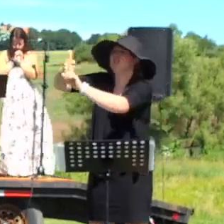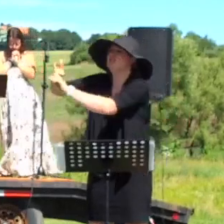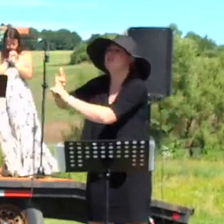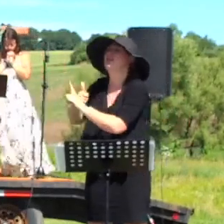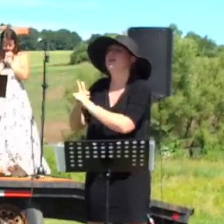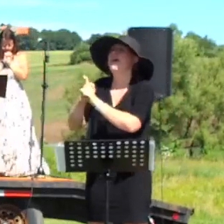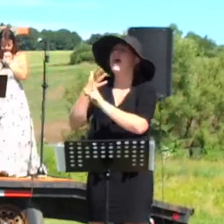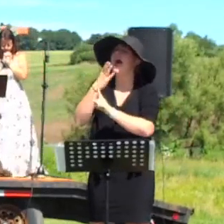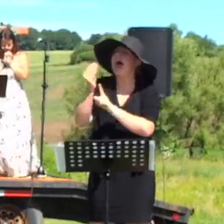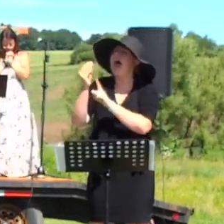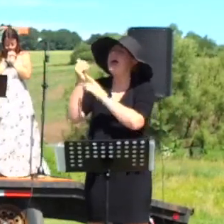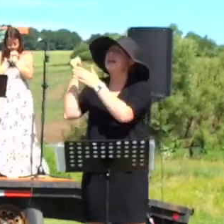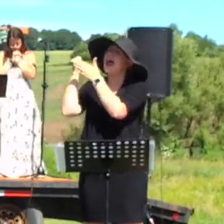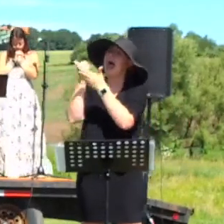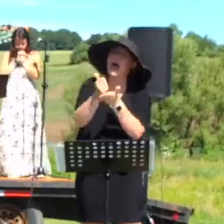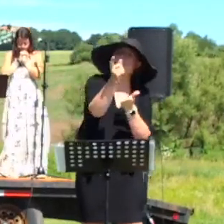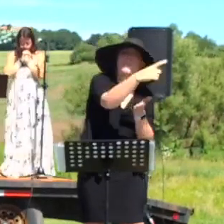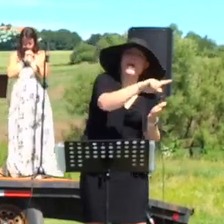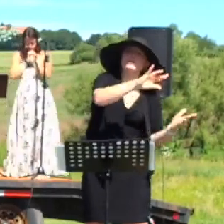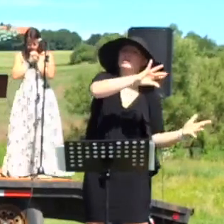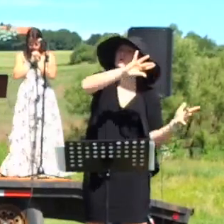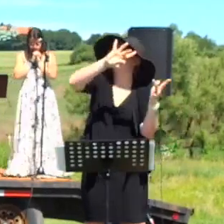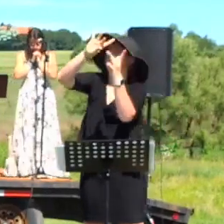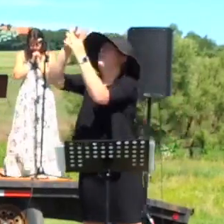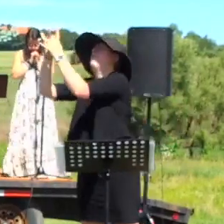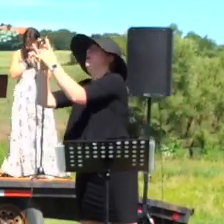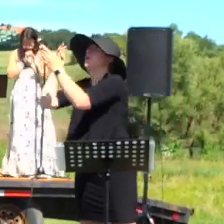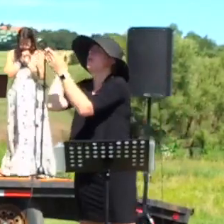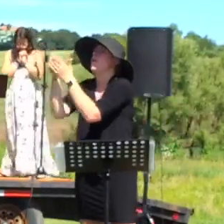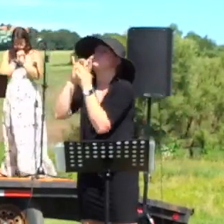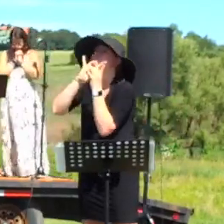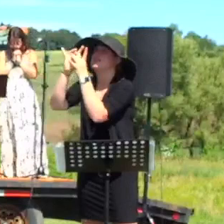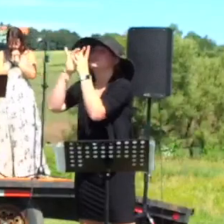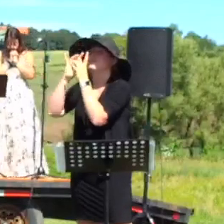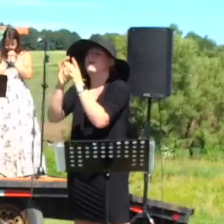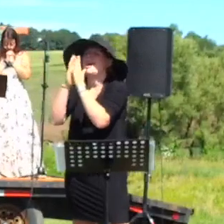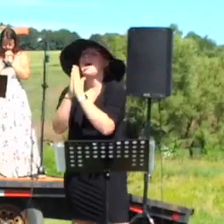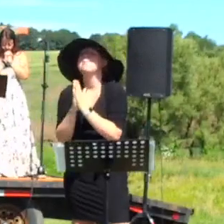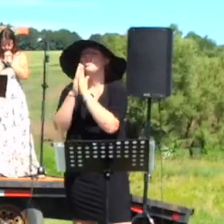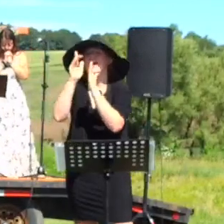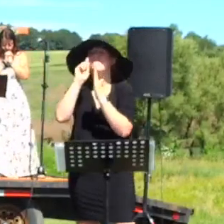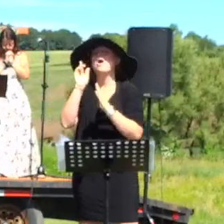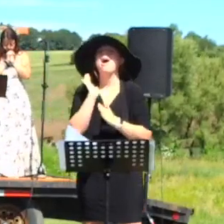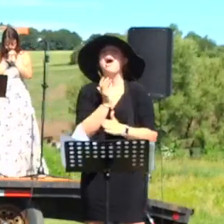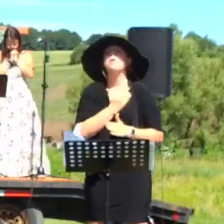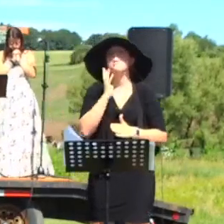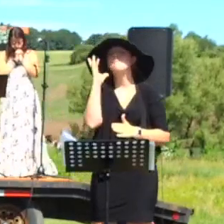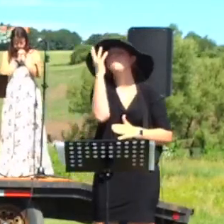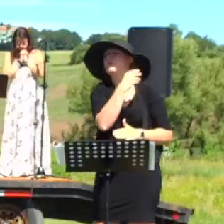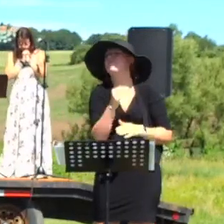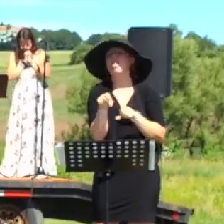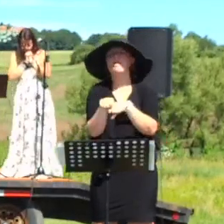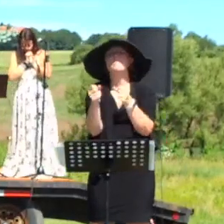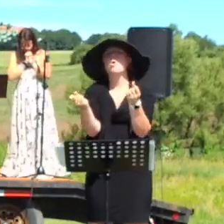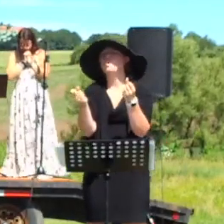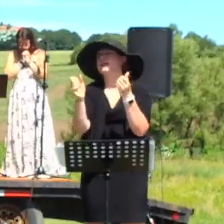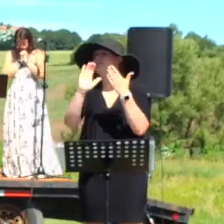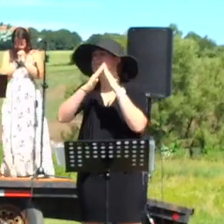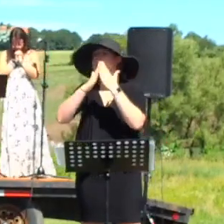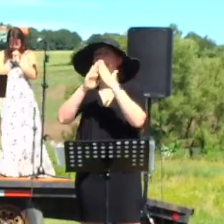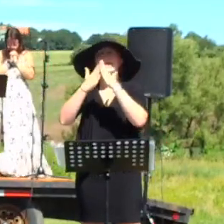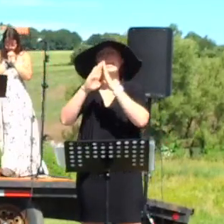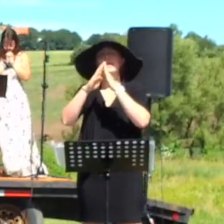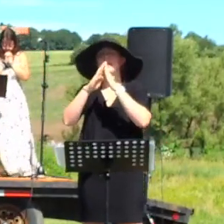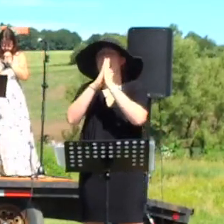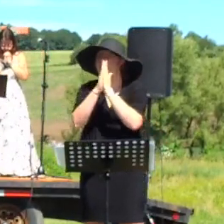closer relationship to you. Lord Jesus, I pray for our beautiful broken city. Lord God, I pray